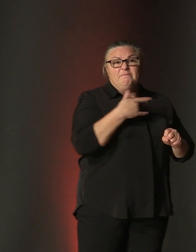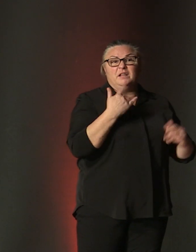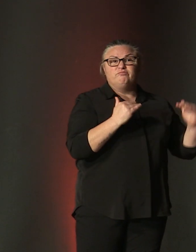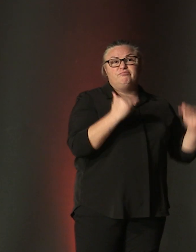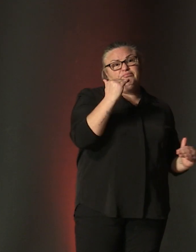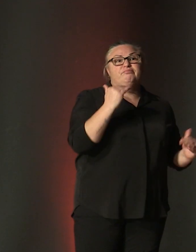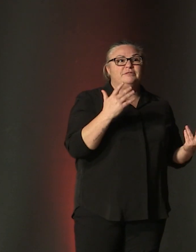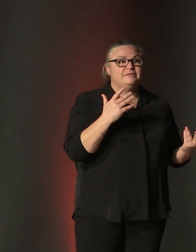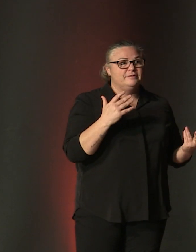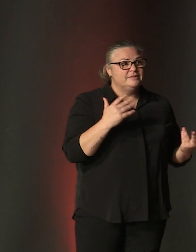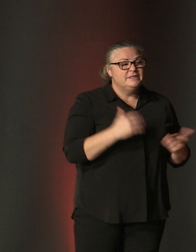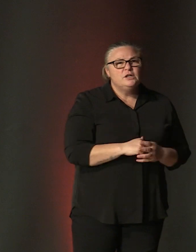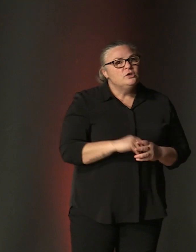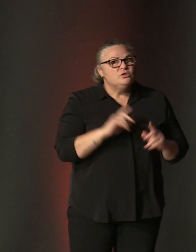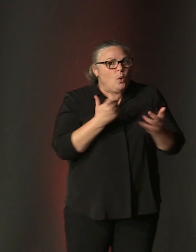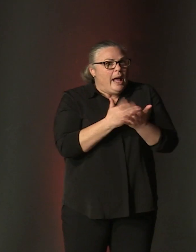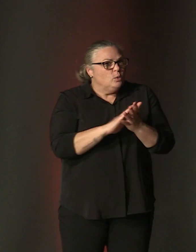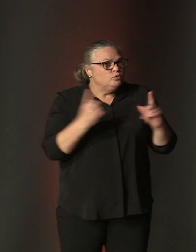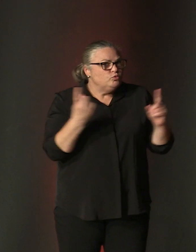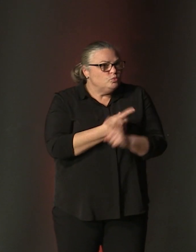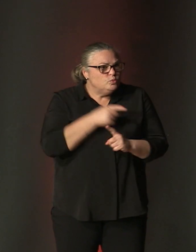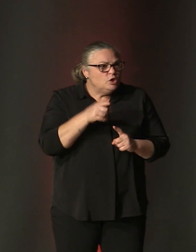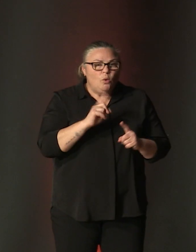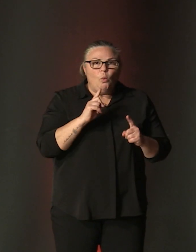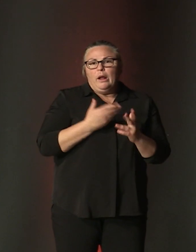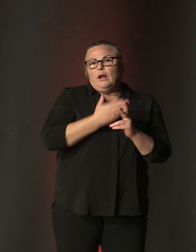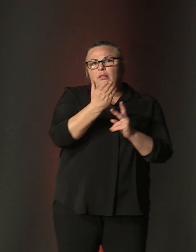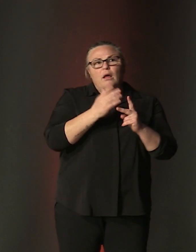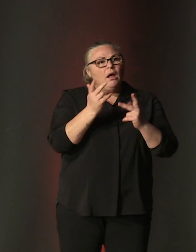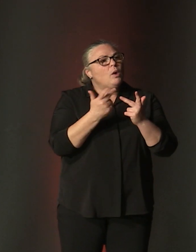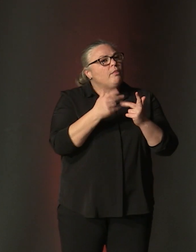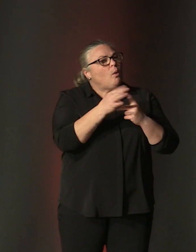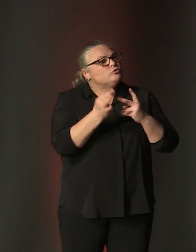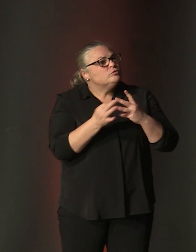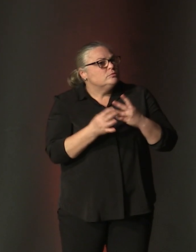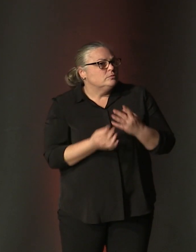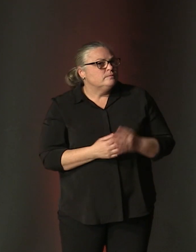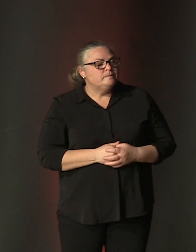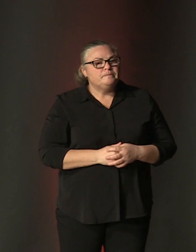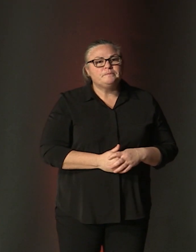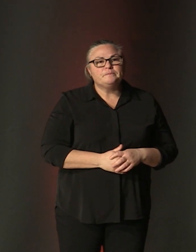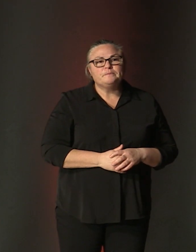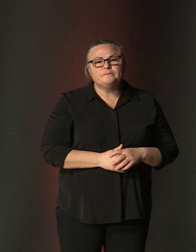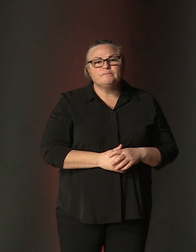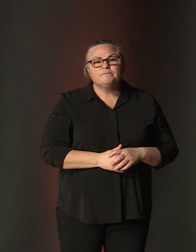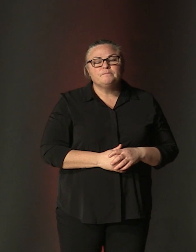So then, what's the alternative? How do we make funding more accessible for young